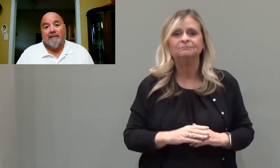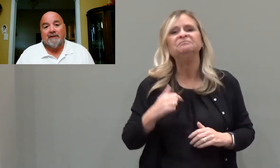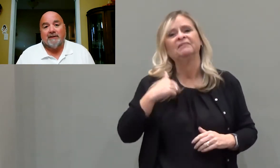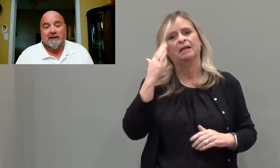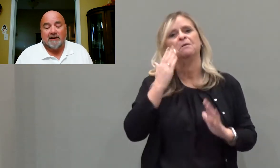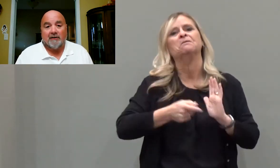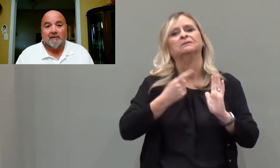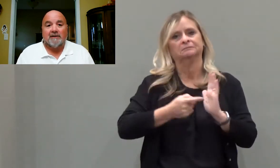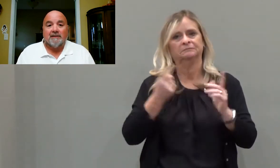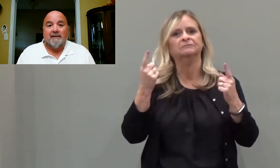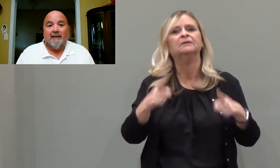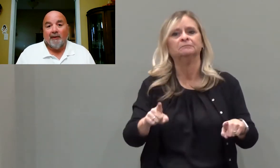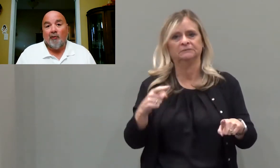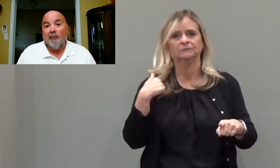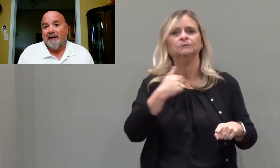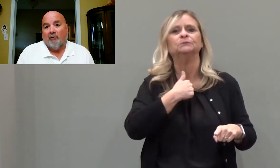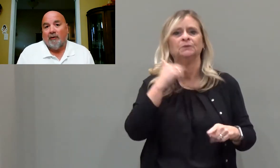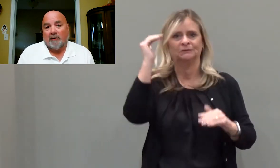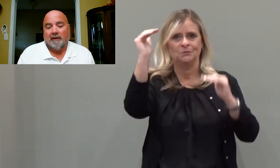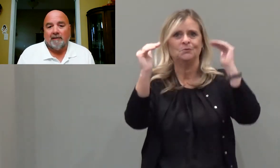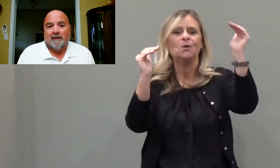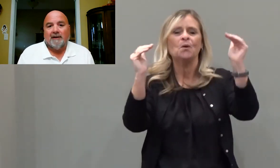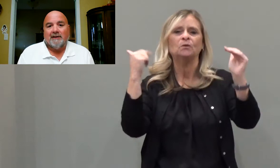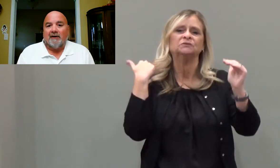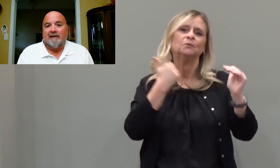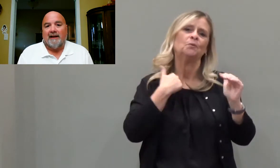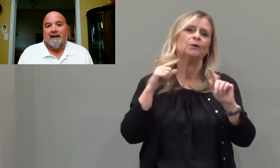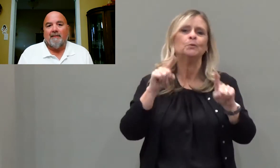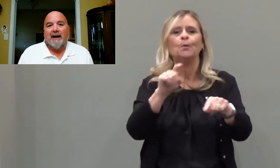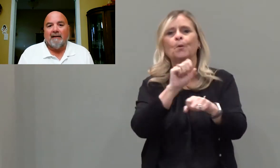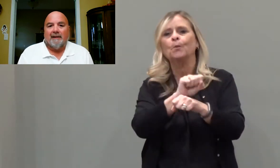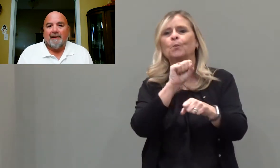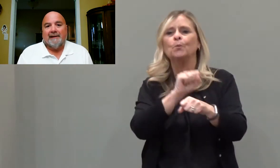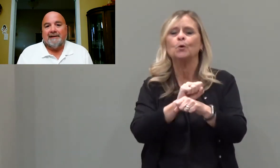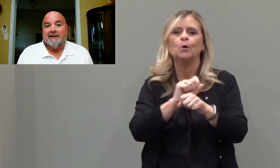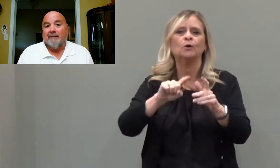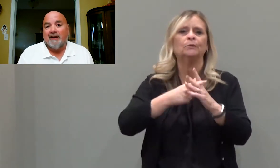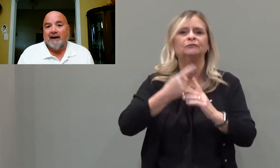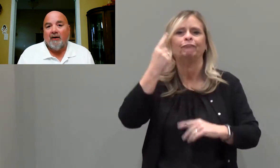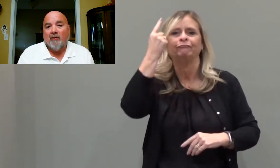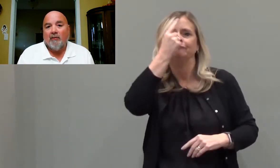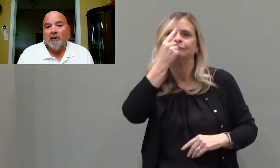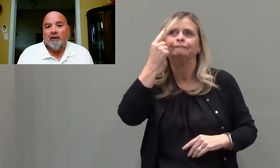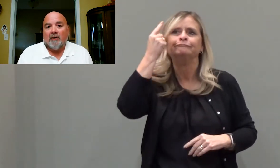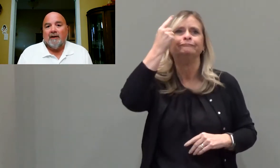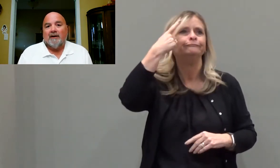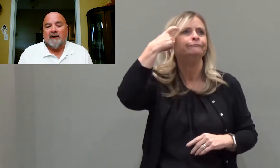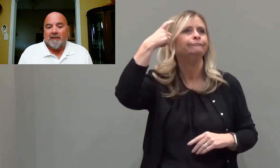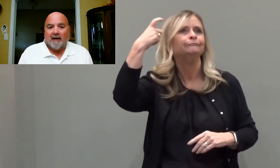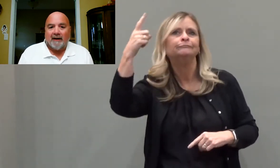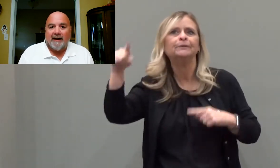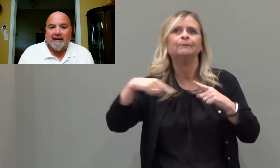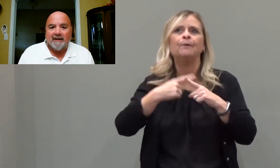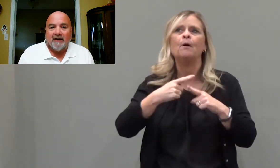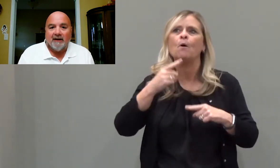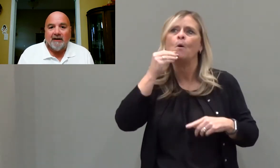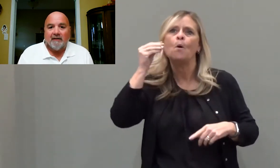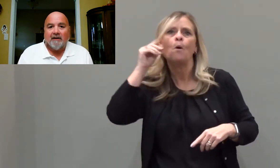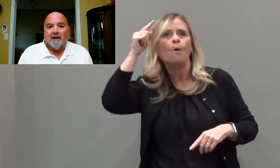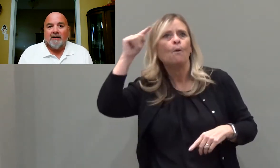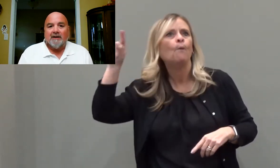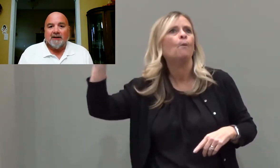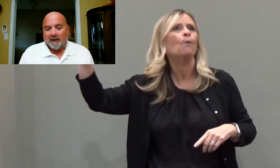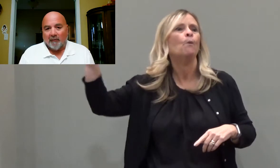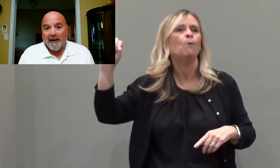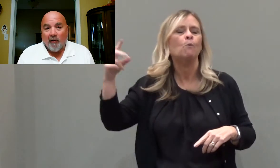it even happens to us adults. I mean, we'll be at work and start thinking about something at home or something our kids have done